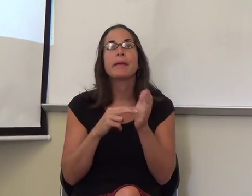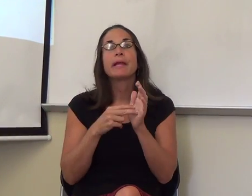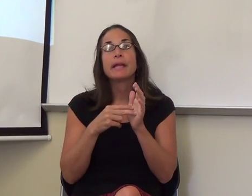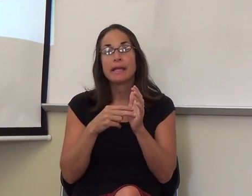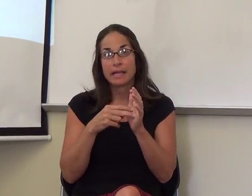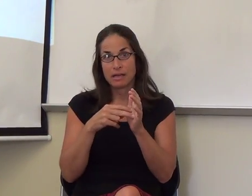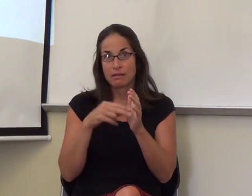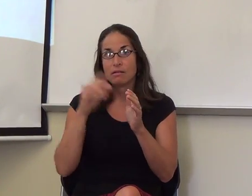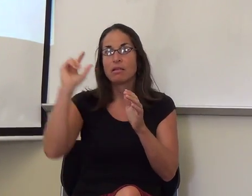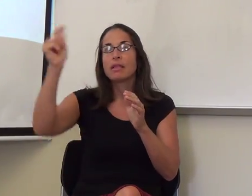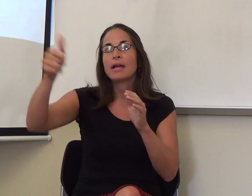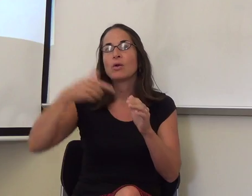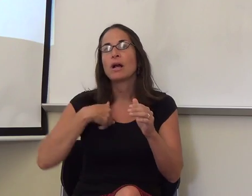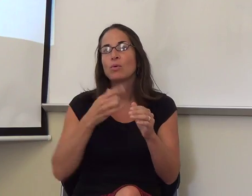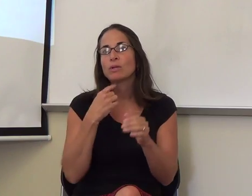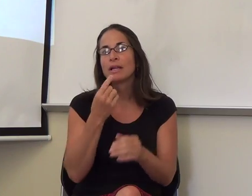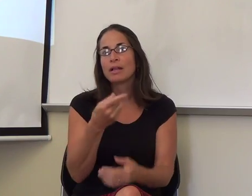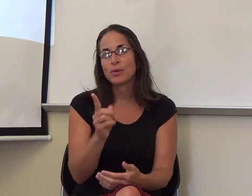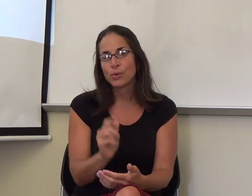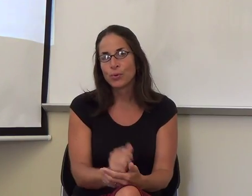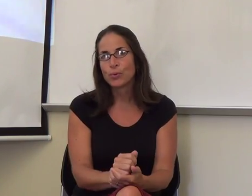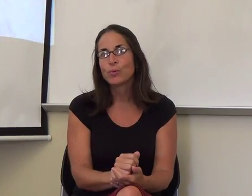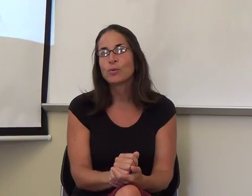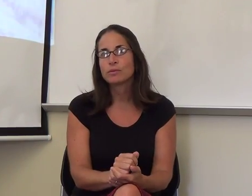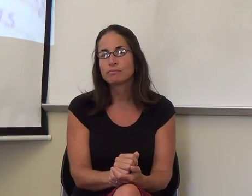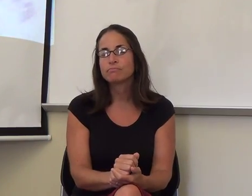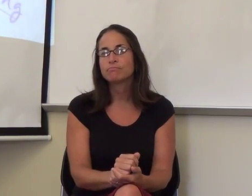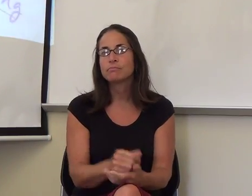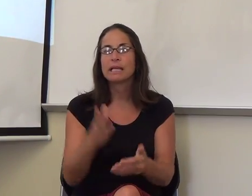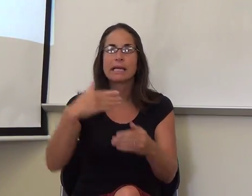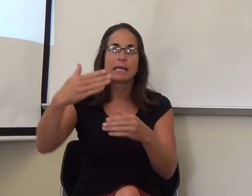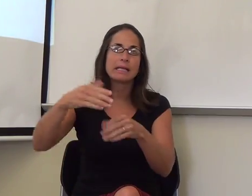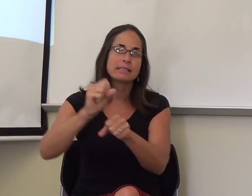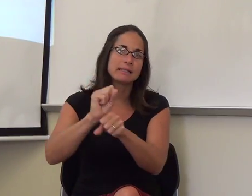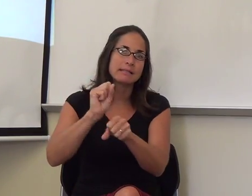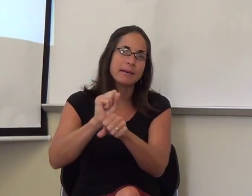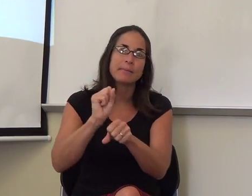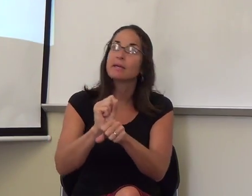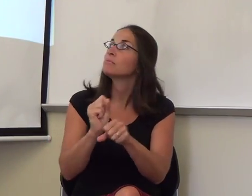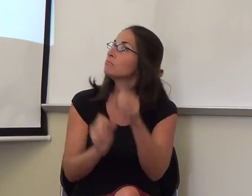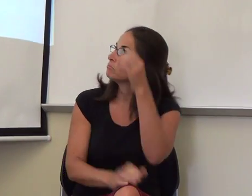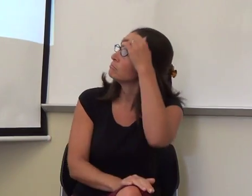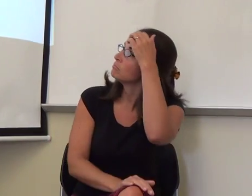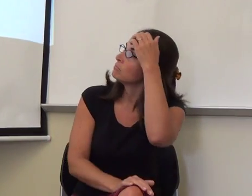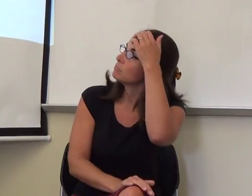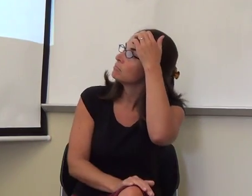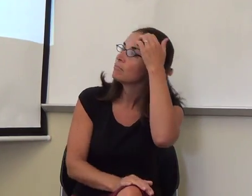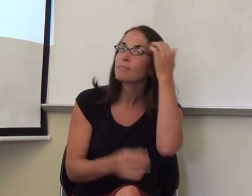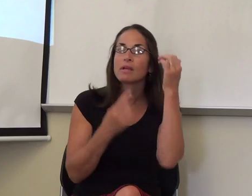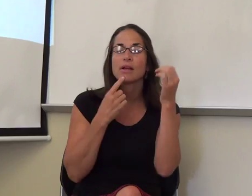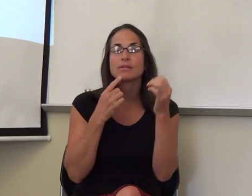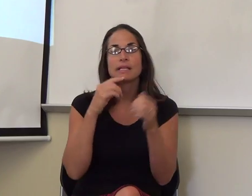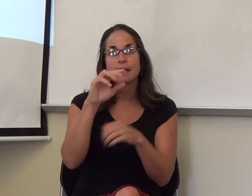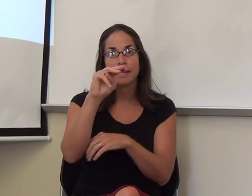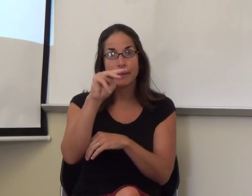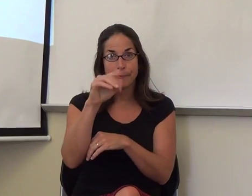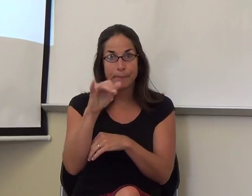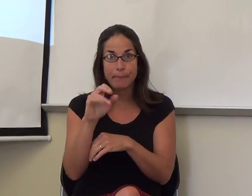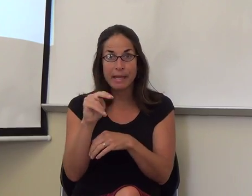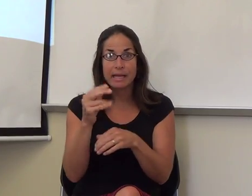you, on your next assignment like this, your main idea needs to be a complete